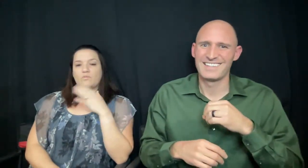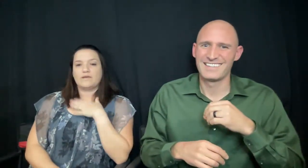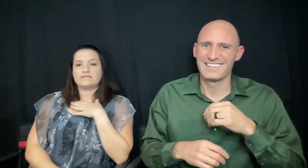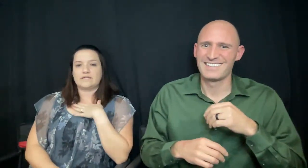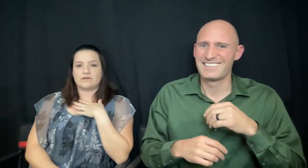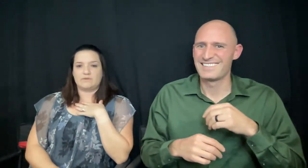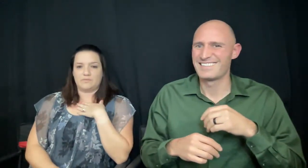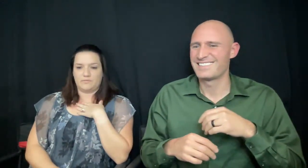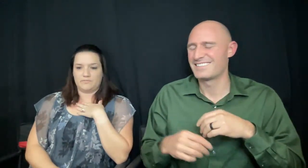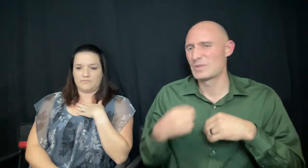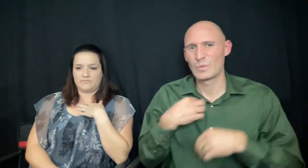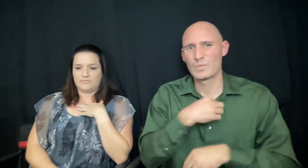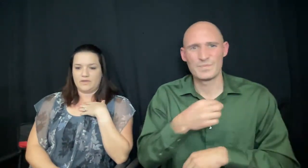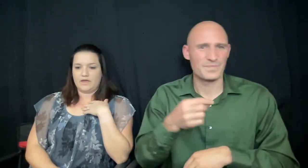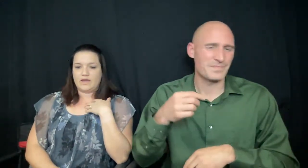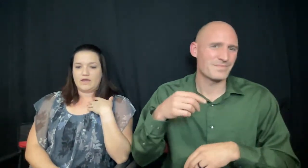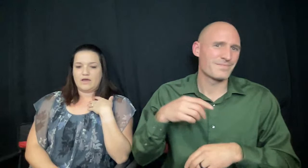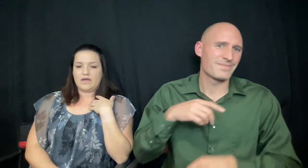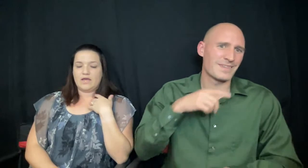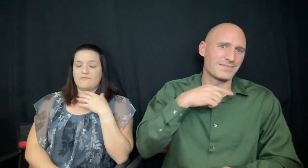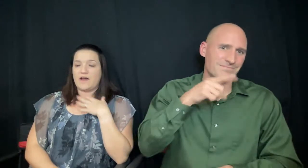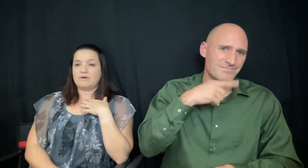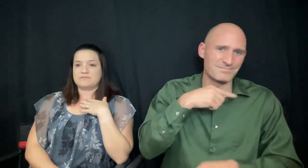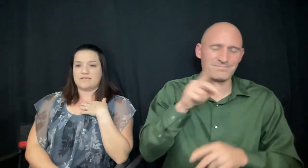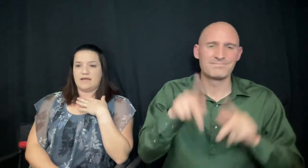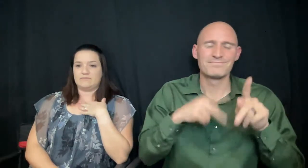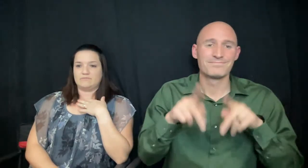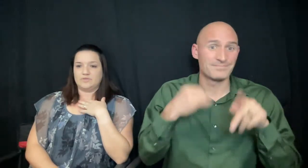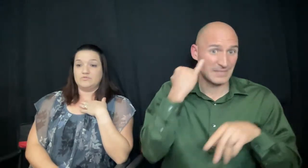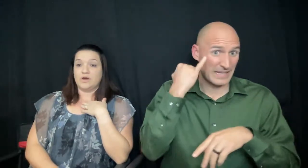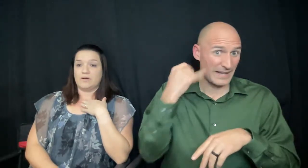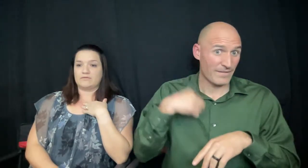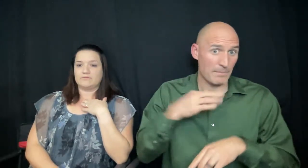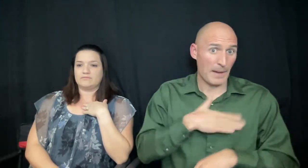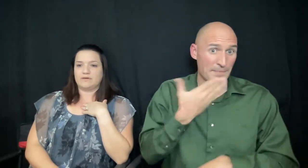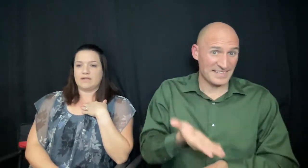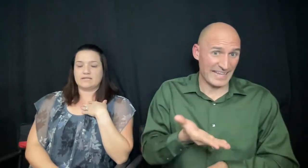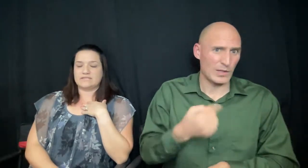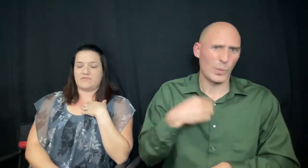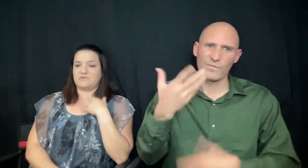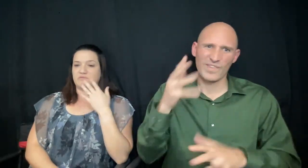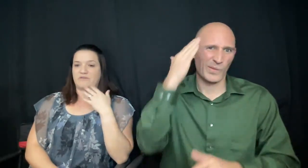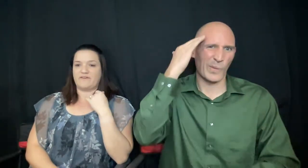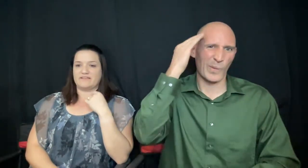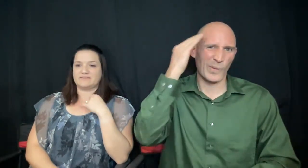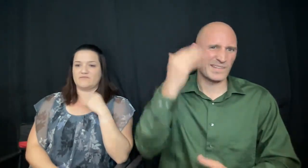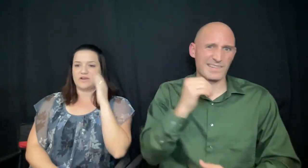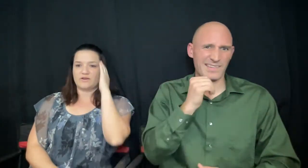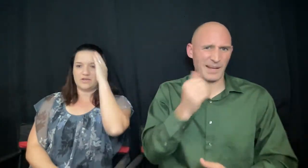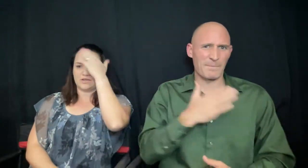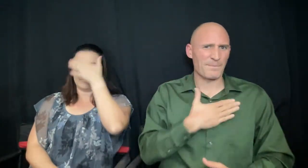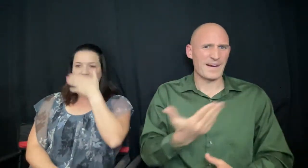We as hearing people, if I'm upset, you know it. And it doesn't have to be from my face. I'm very good at being